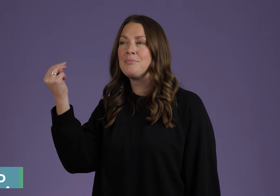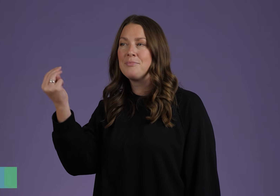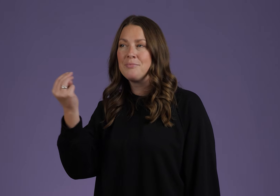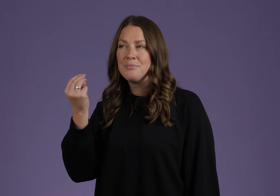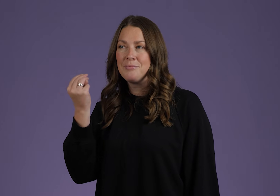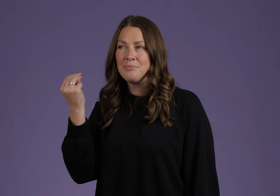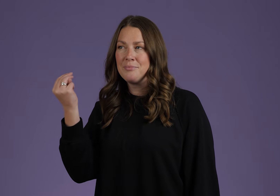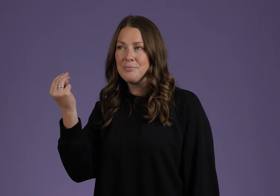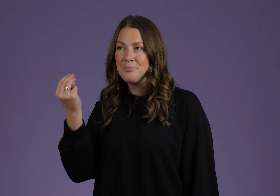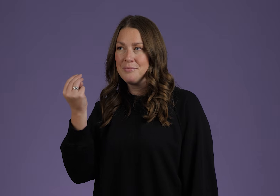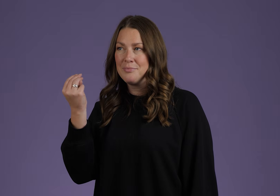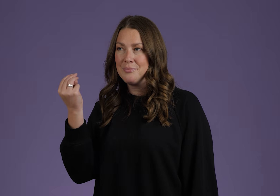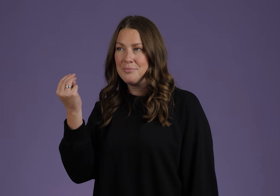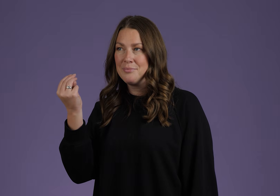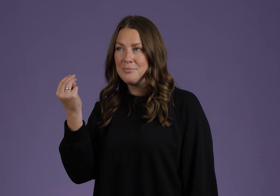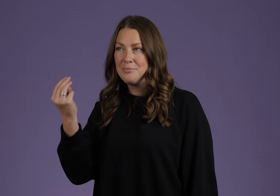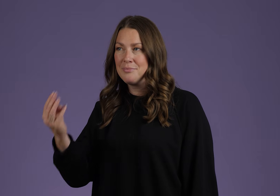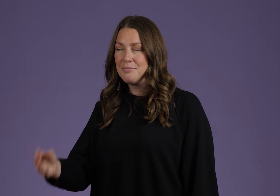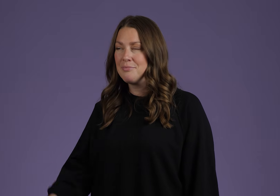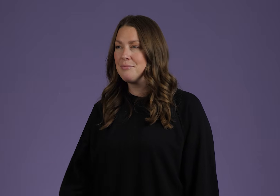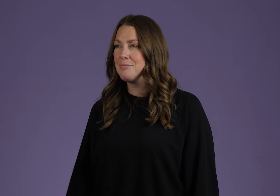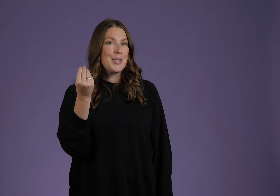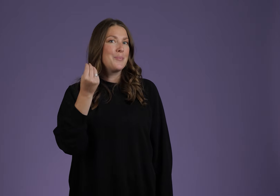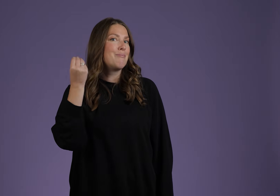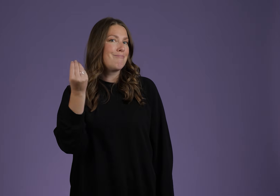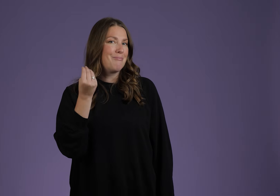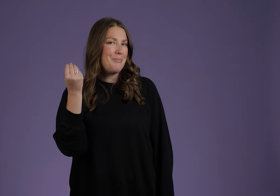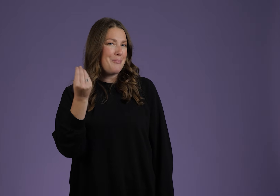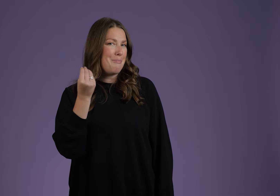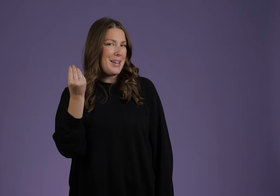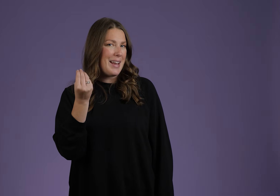an M hand flipped backwards. Monday.